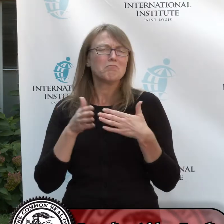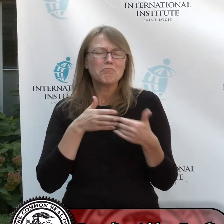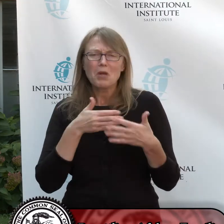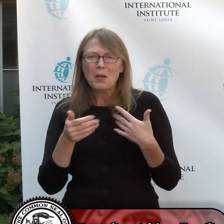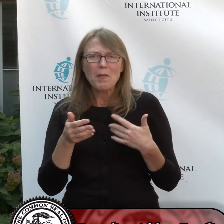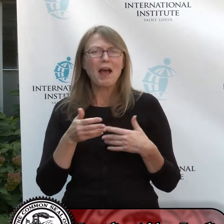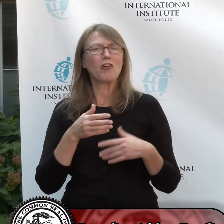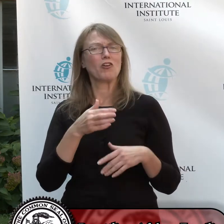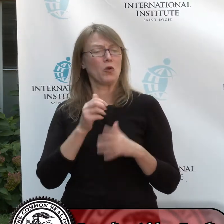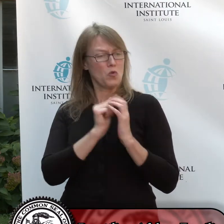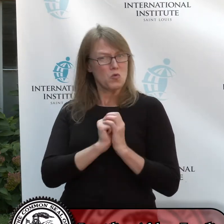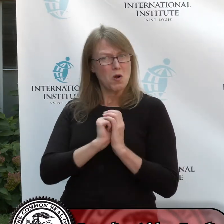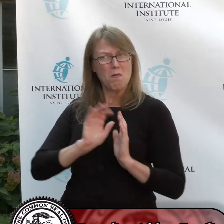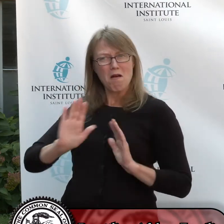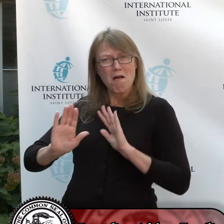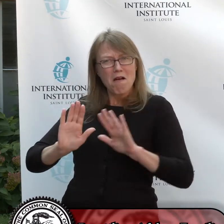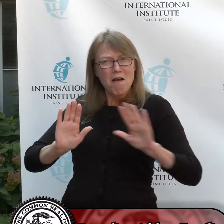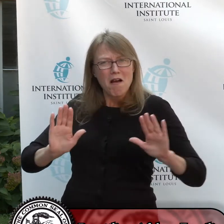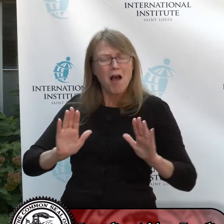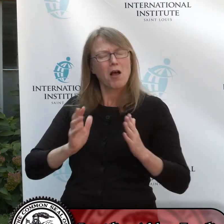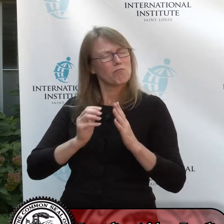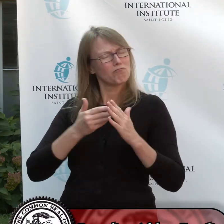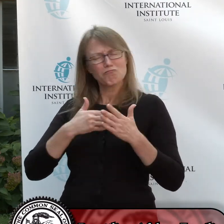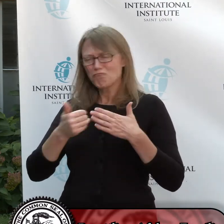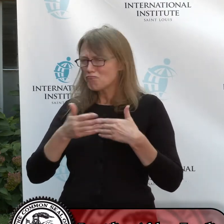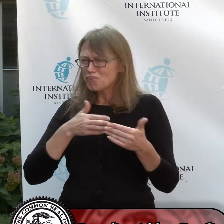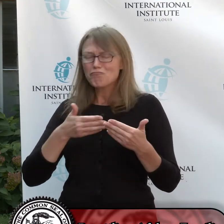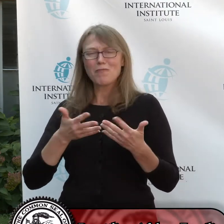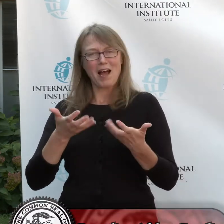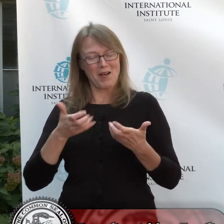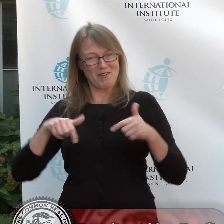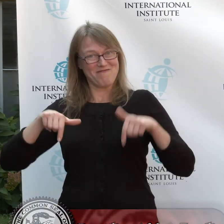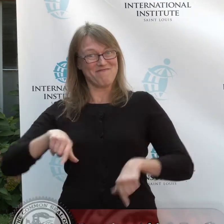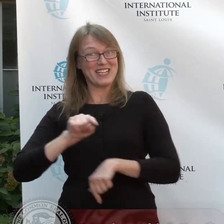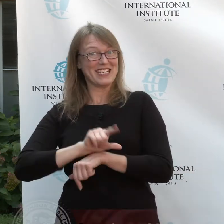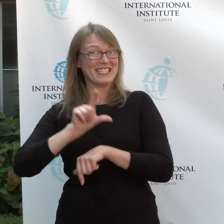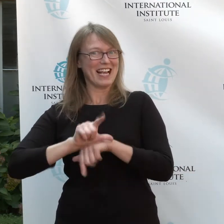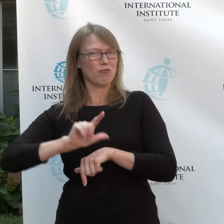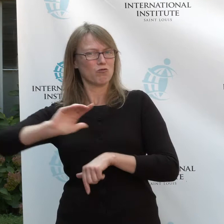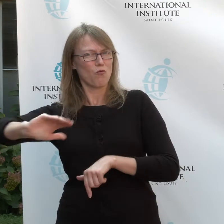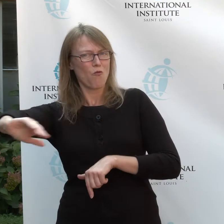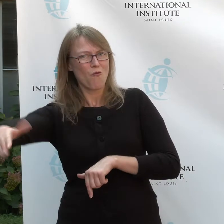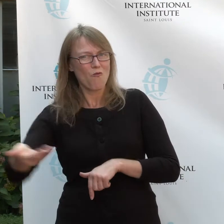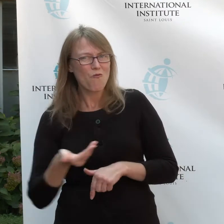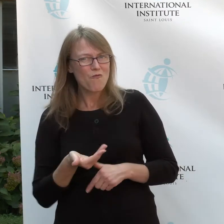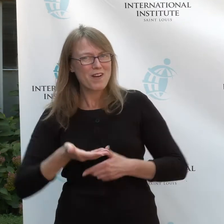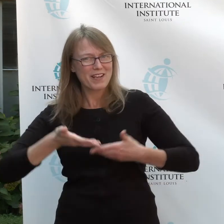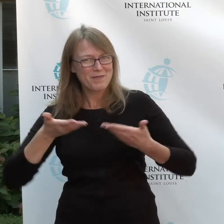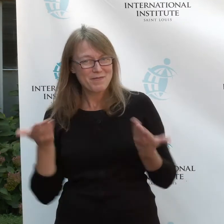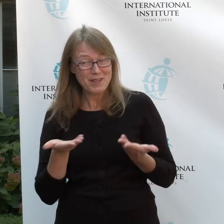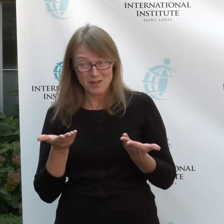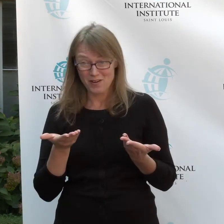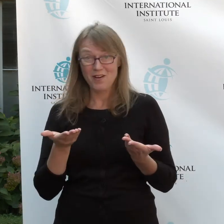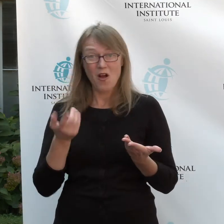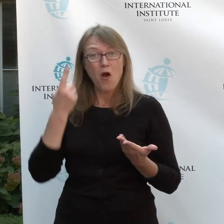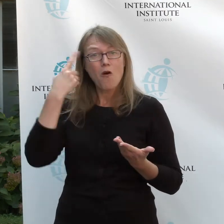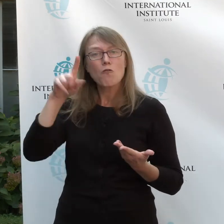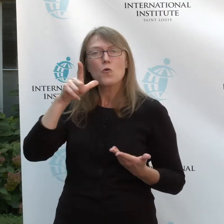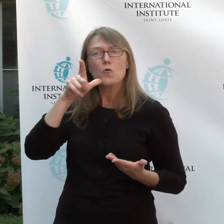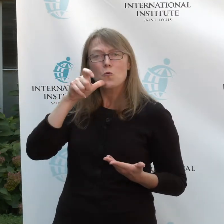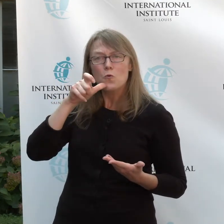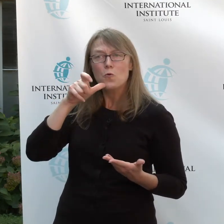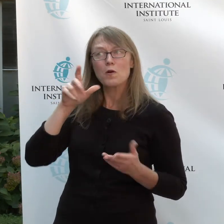to grow again. And that means laying out the welcome mat for those who want to build a better life for themselves and their families